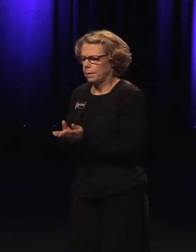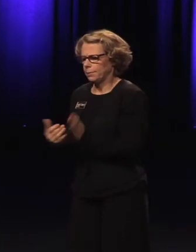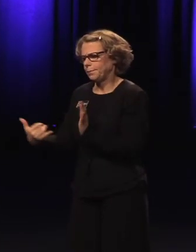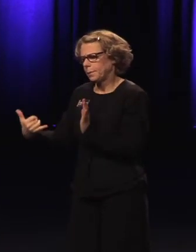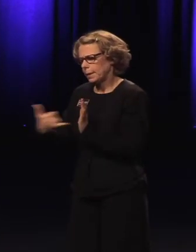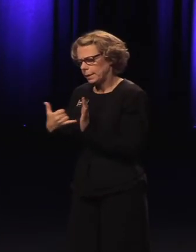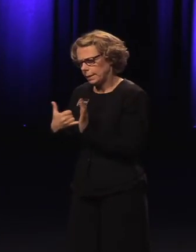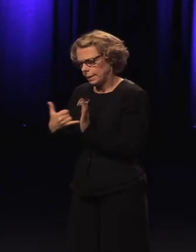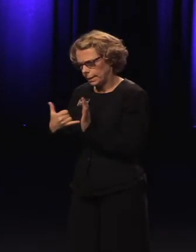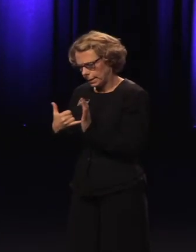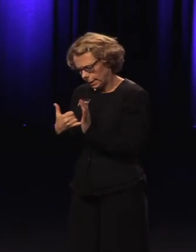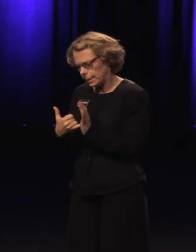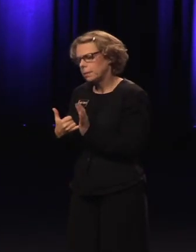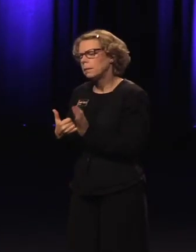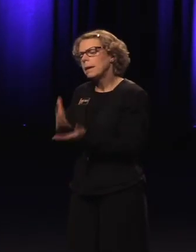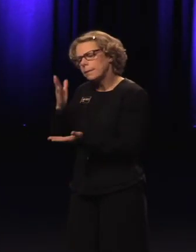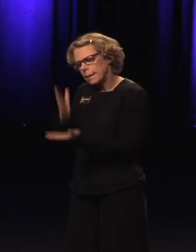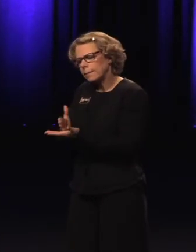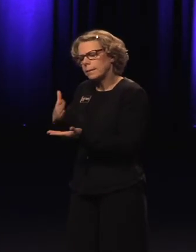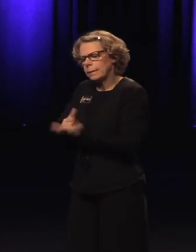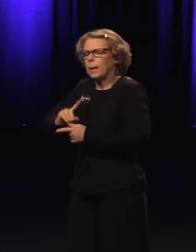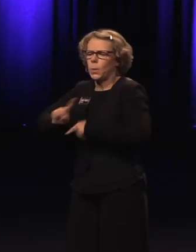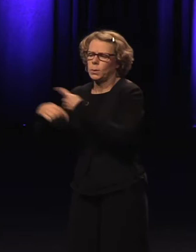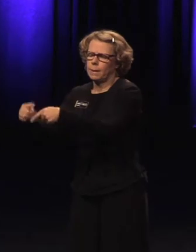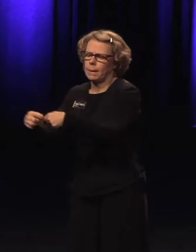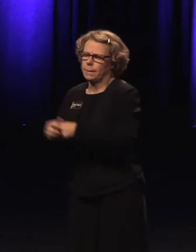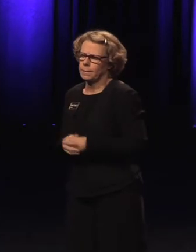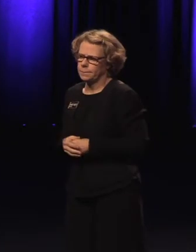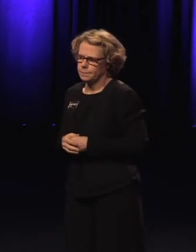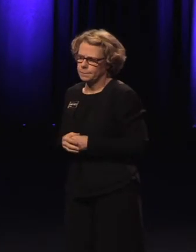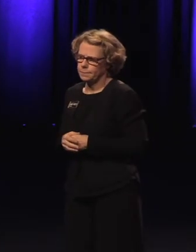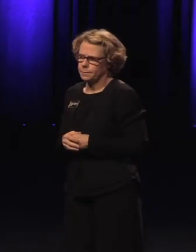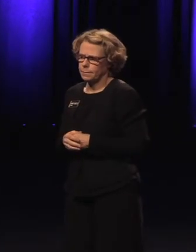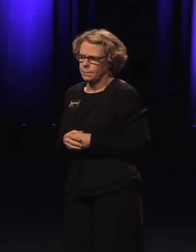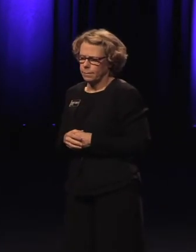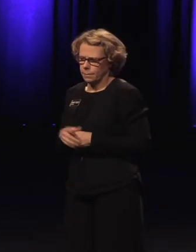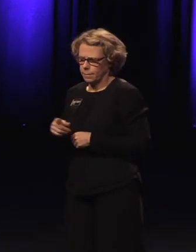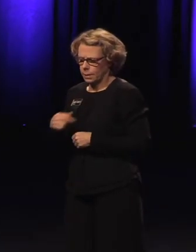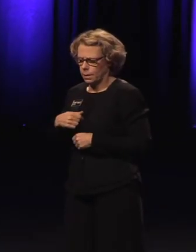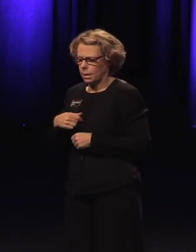including the right to development. The internationally accepted